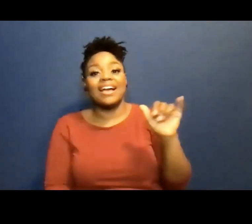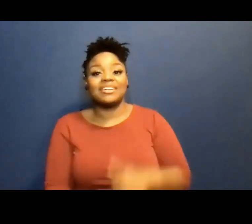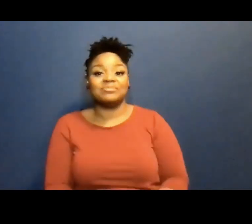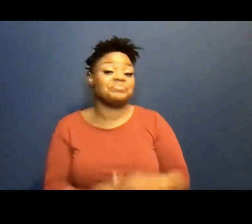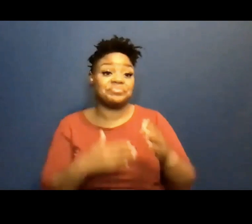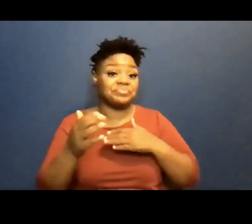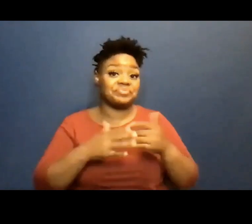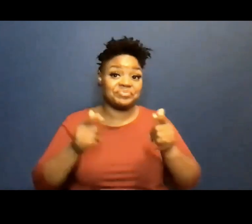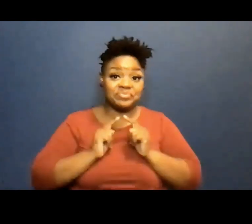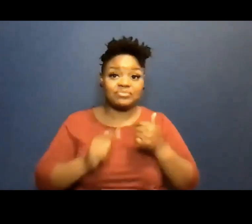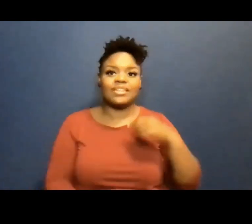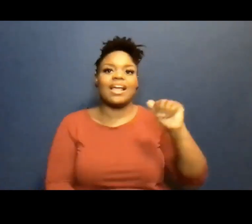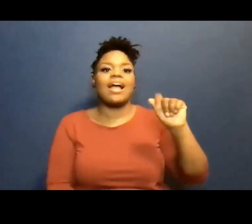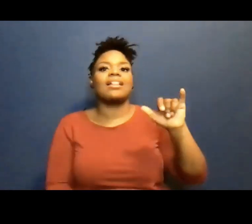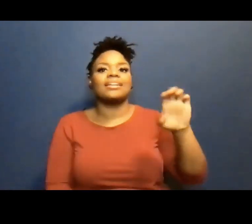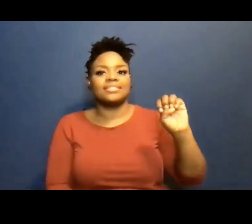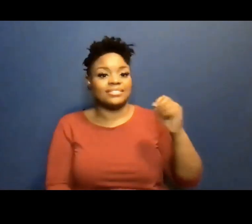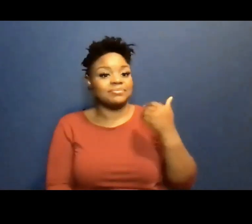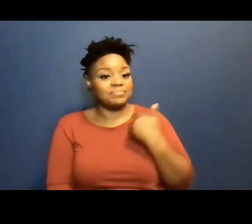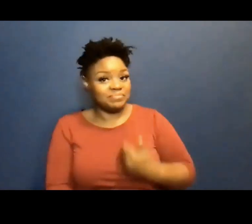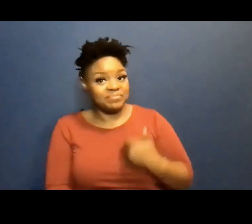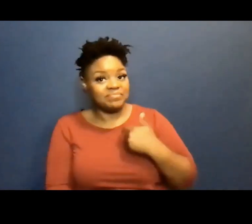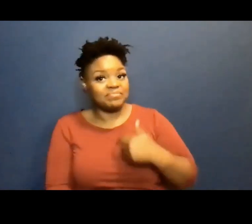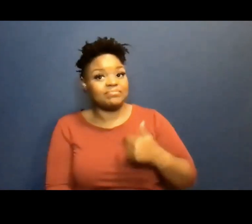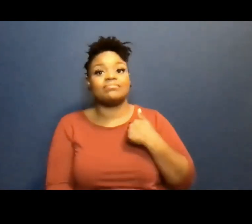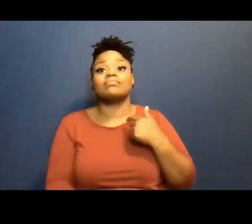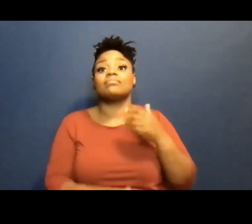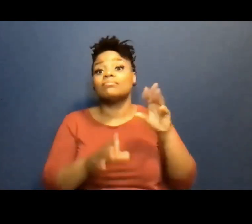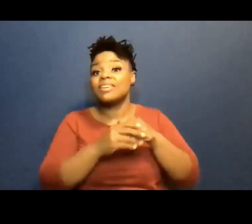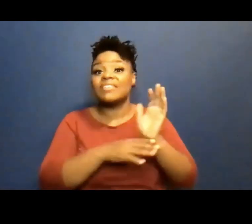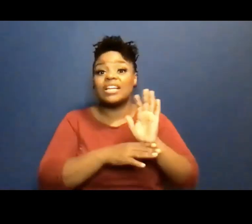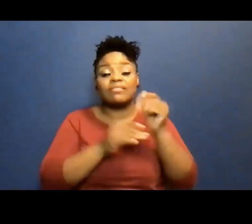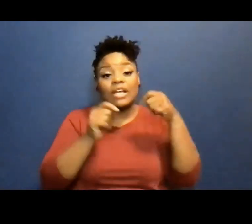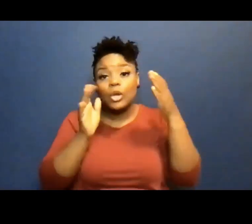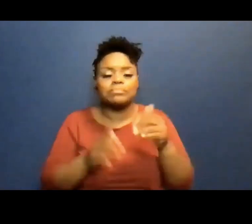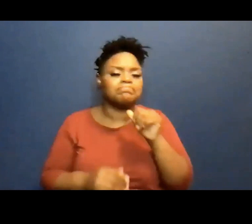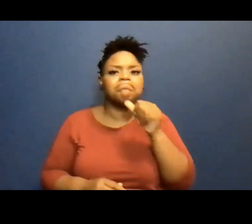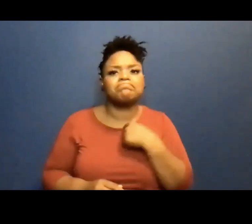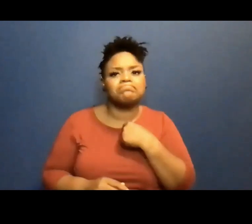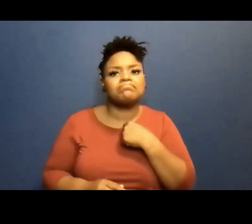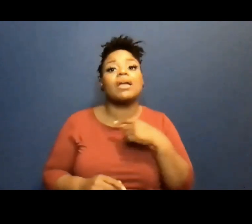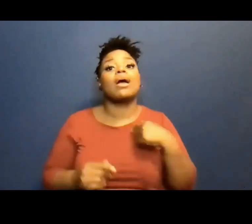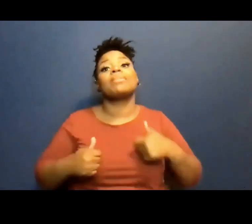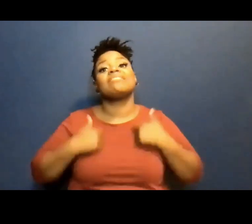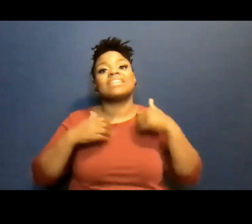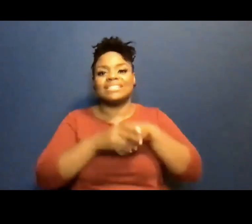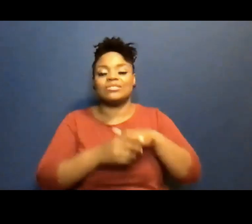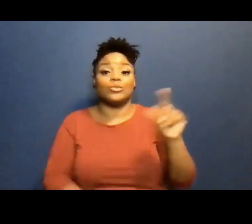a long-time fan of Superfest. I'm somebody who lives in San Francisco. And Superfest,